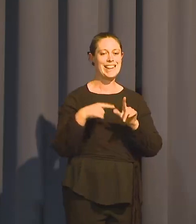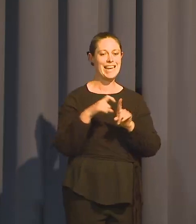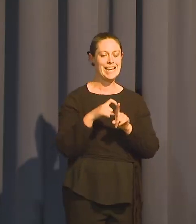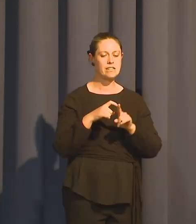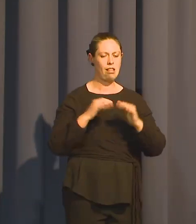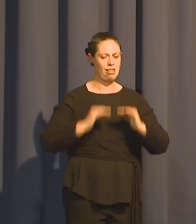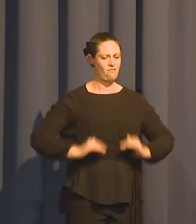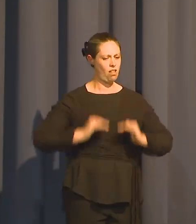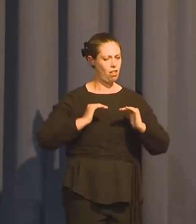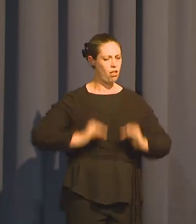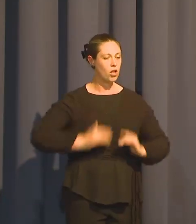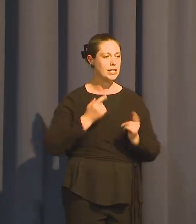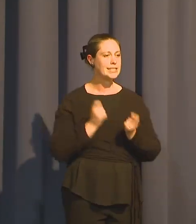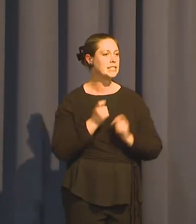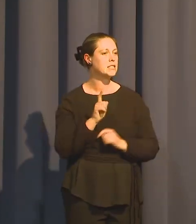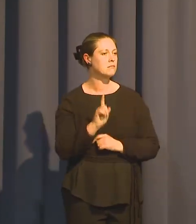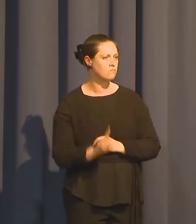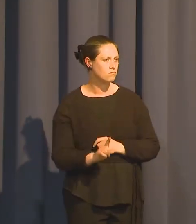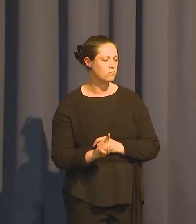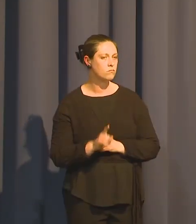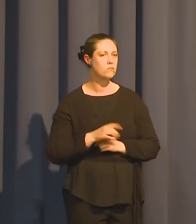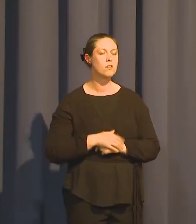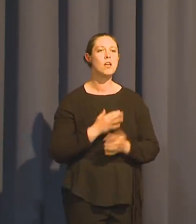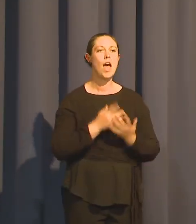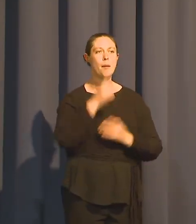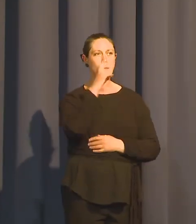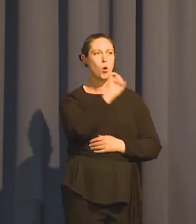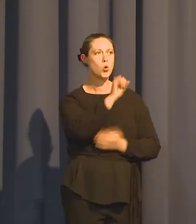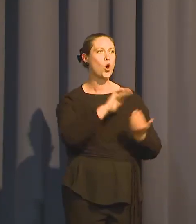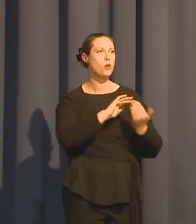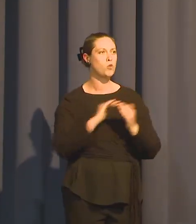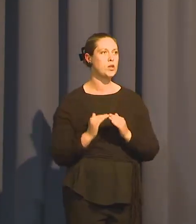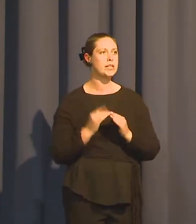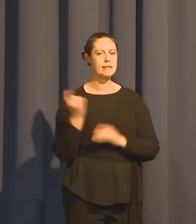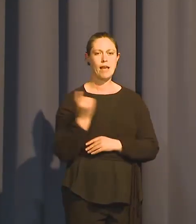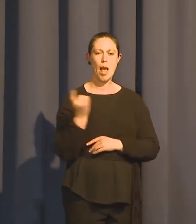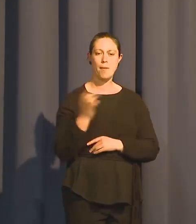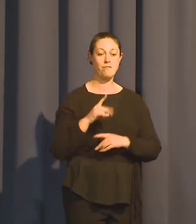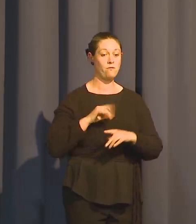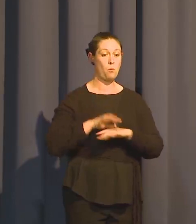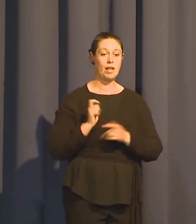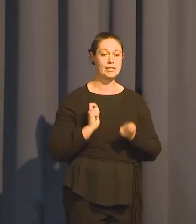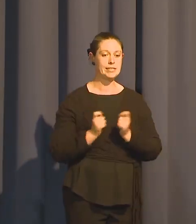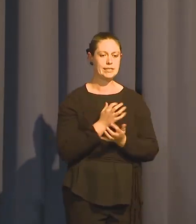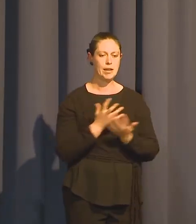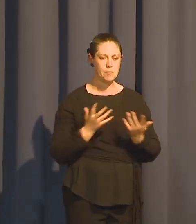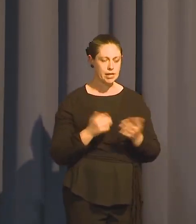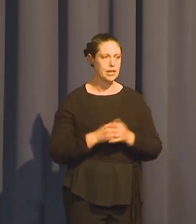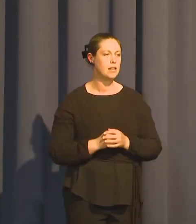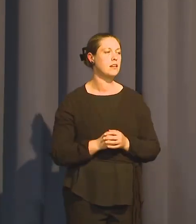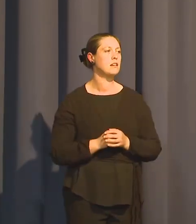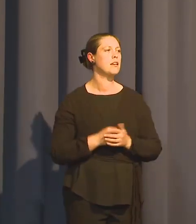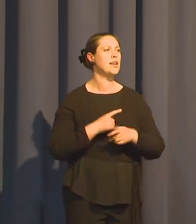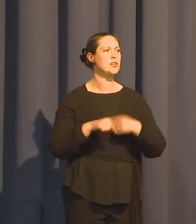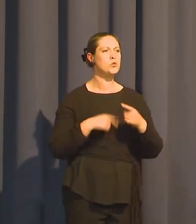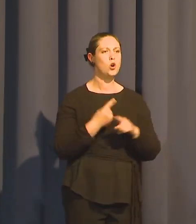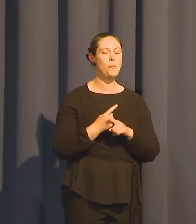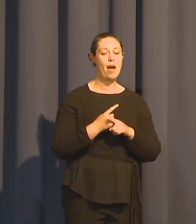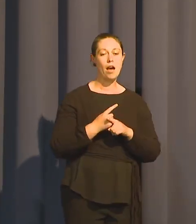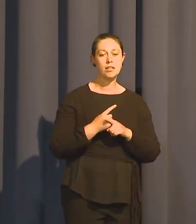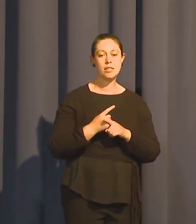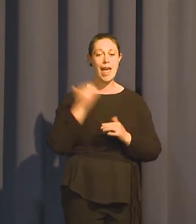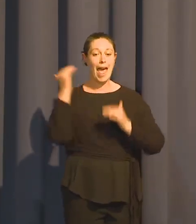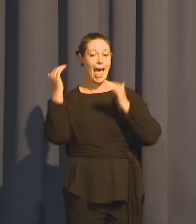many people in your communities were involved, and then go into more of the details on the findings for adults